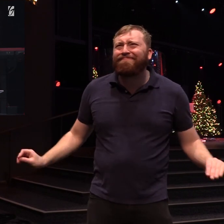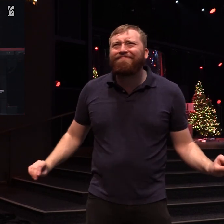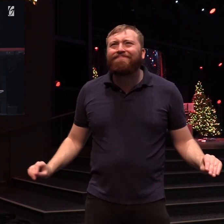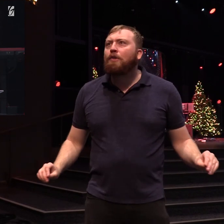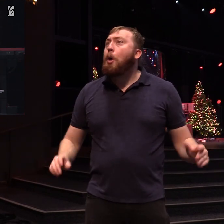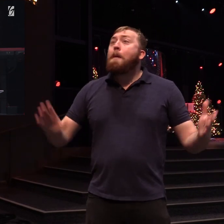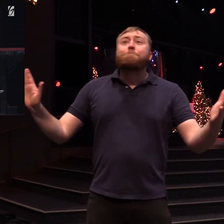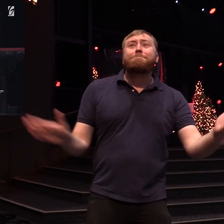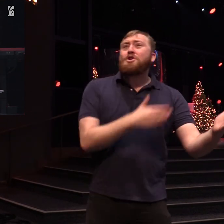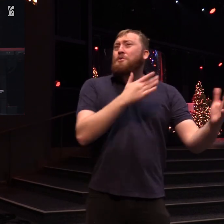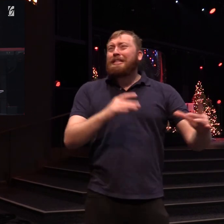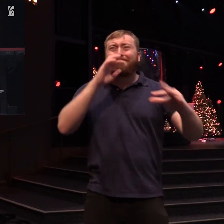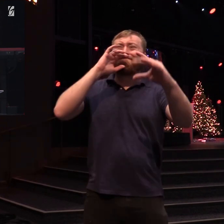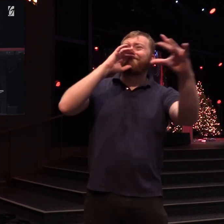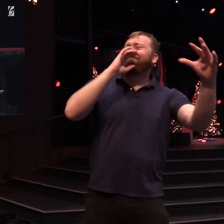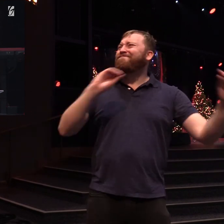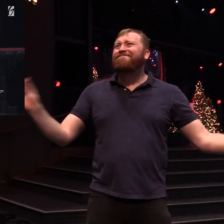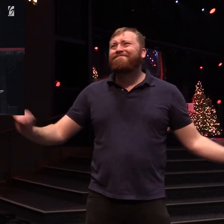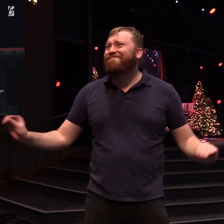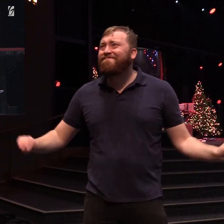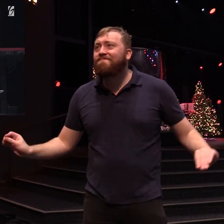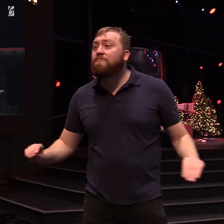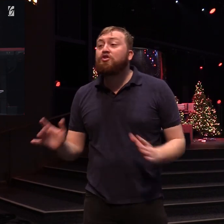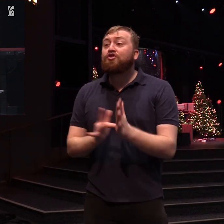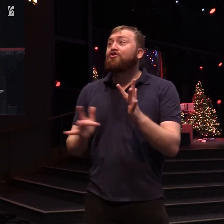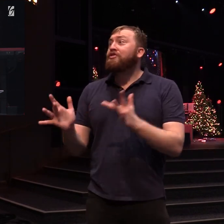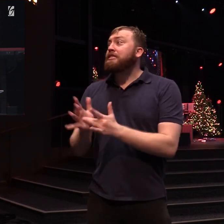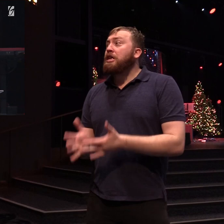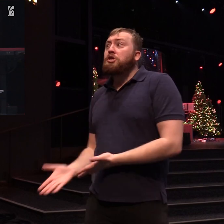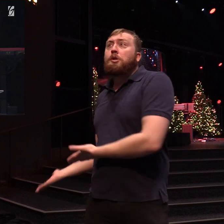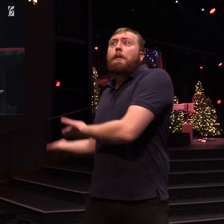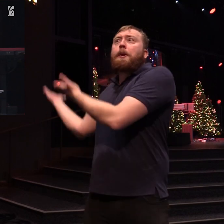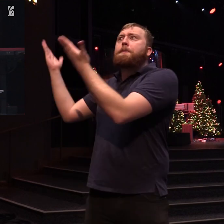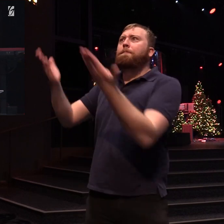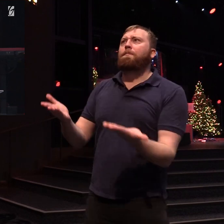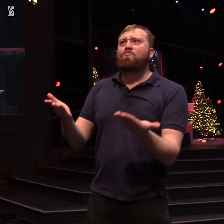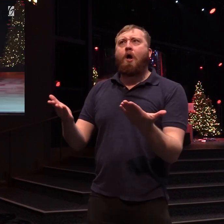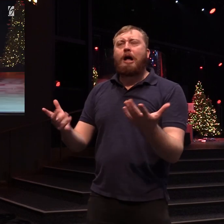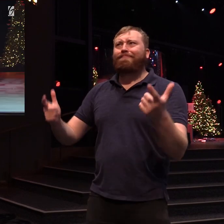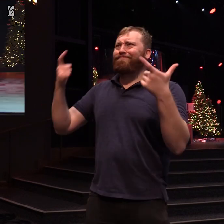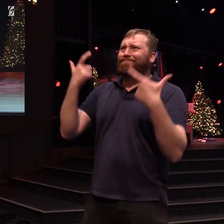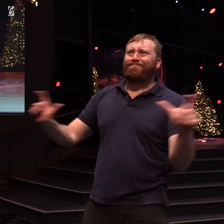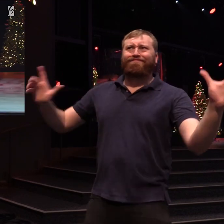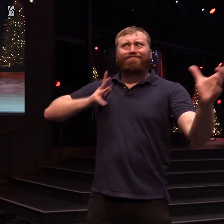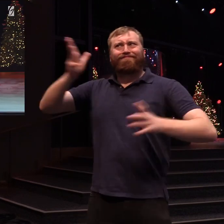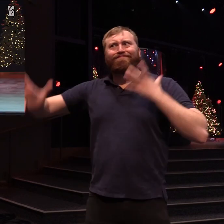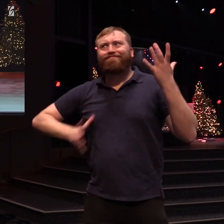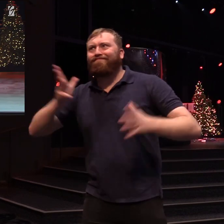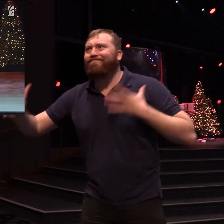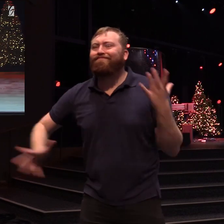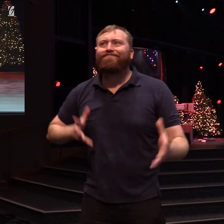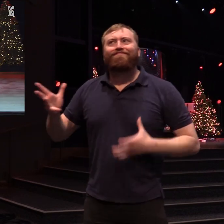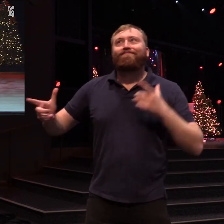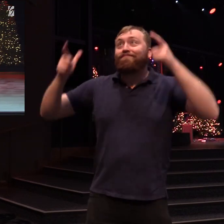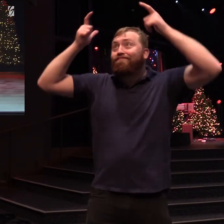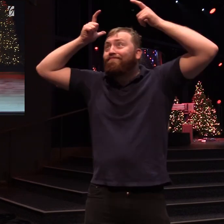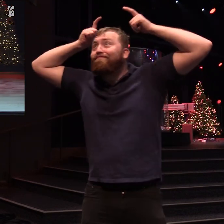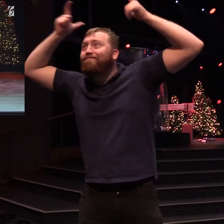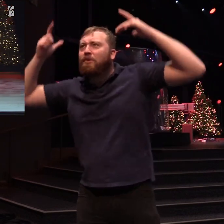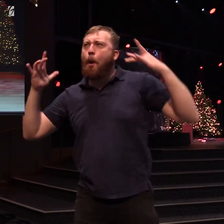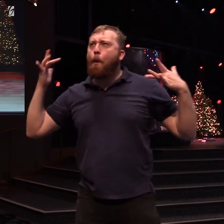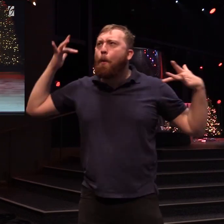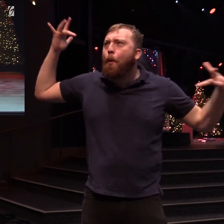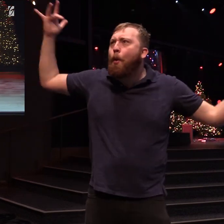blasting. Jesus did not arrive riding on a pillow or in a chariot. He had no halo. He had no aura. He had